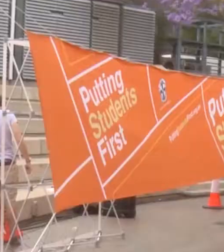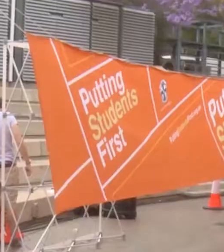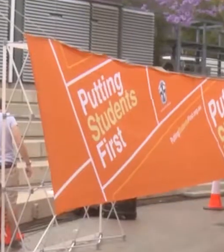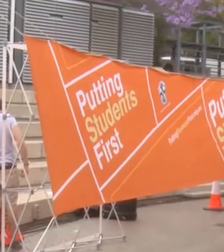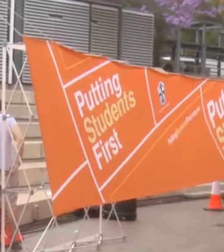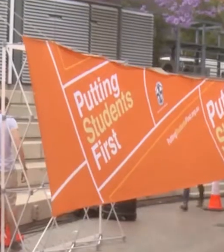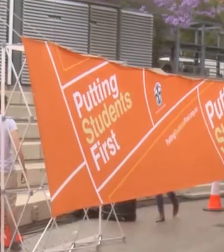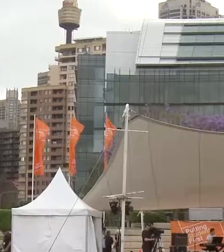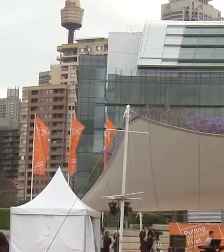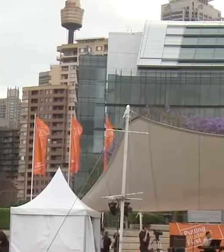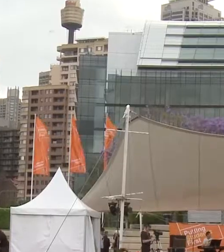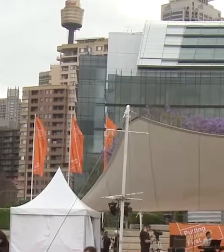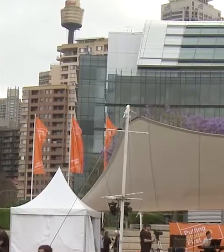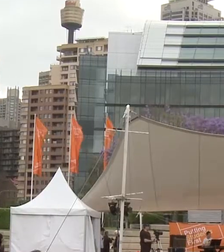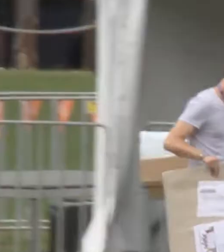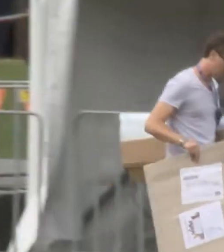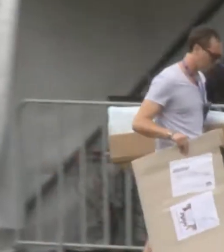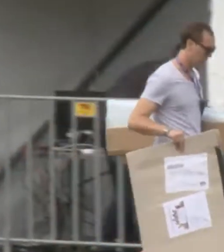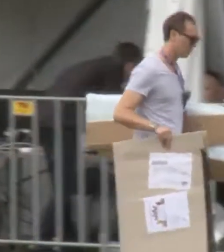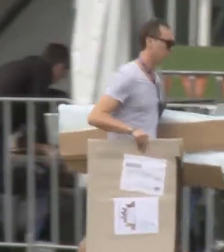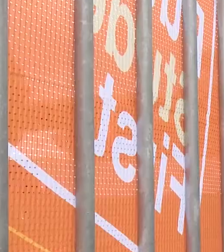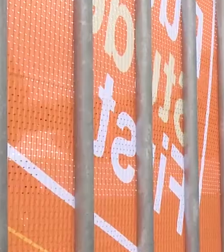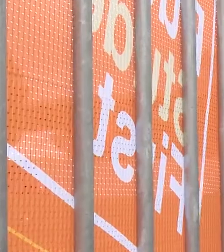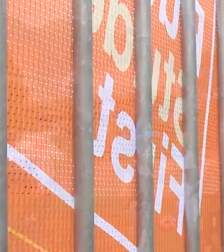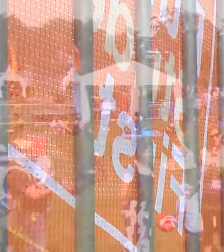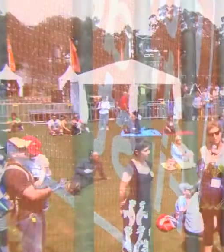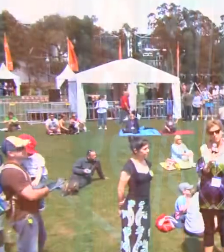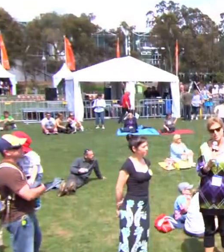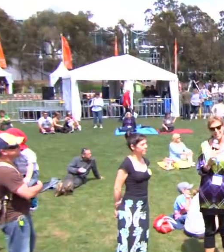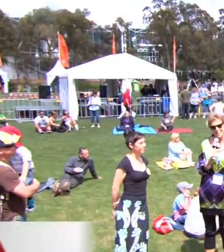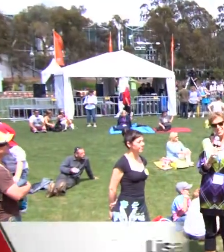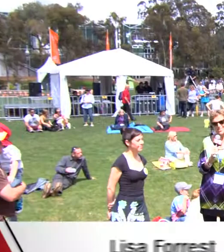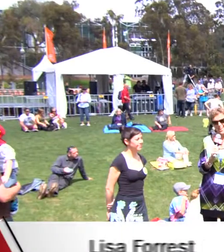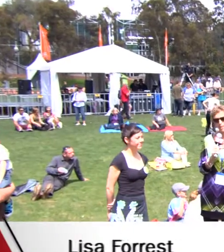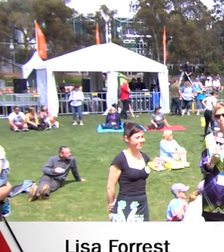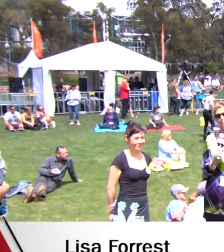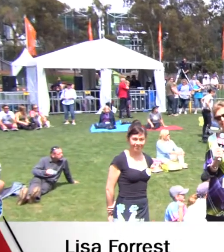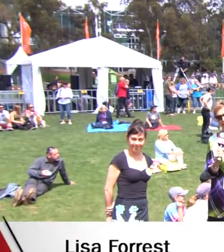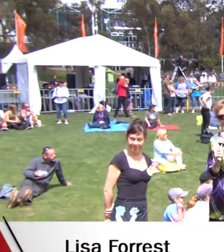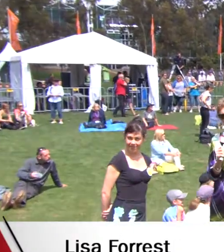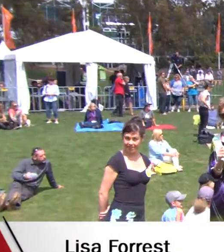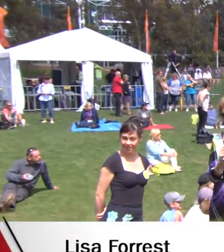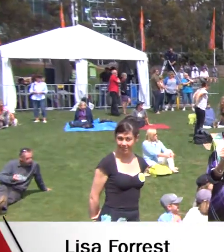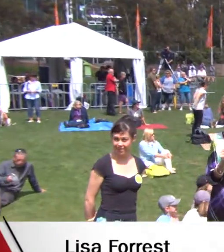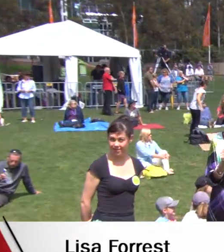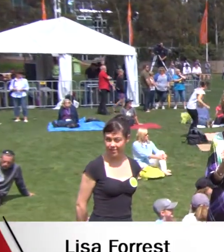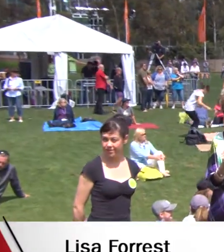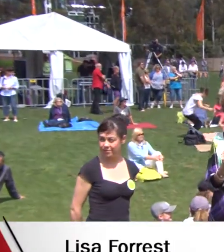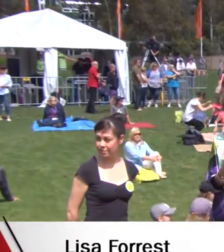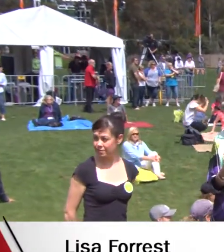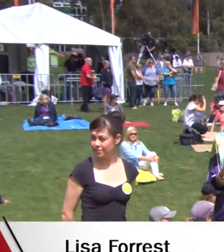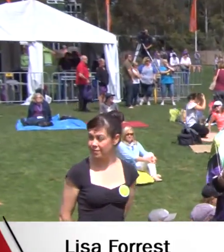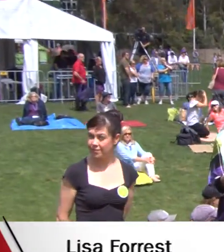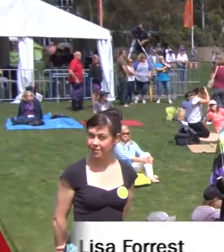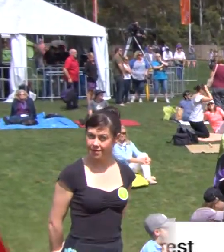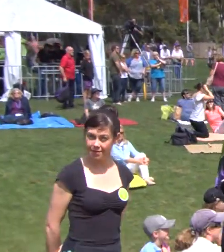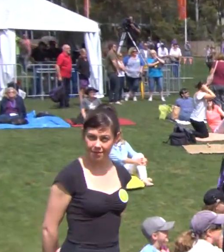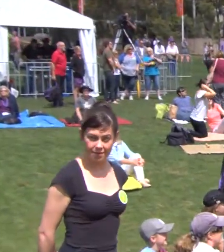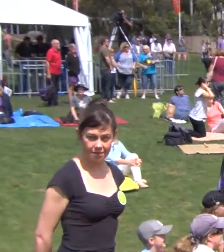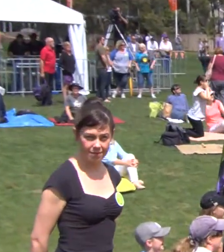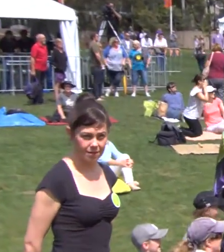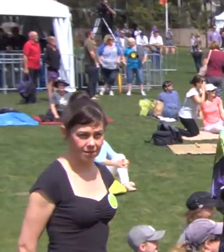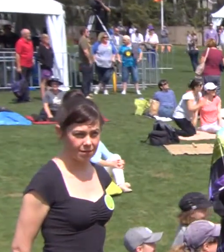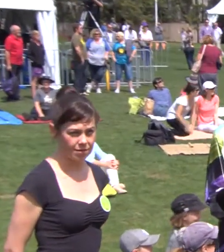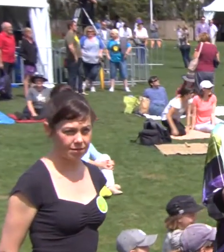everybody to Tumbalong Park. My name is Lisa Forrest and it's my pleasure to be here on this Community Action Day. A fun day, we hope, but also with a very